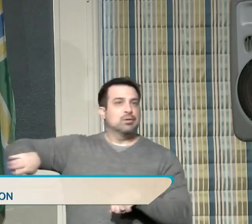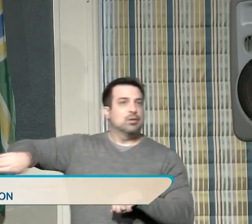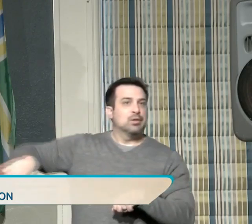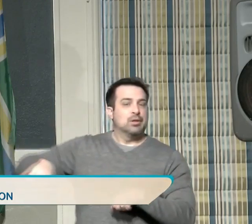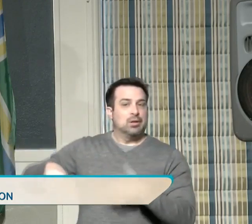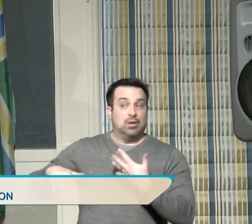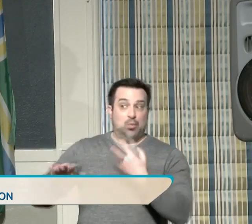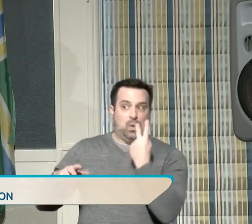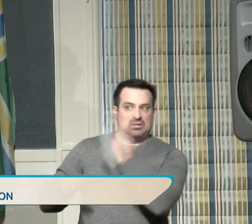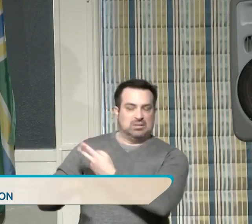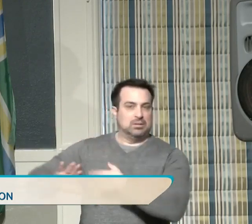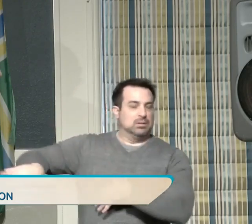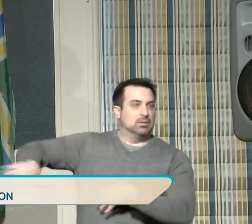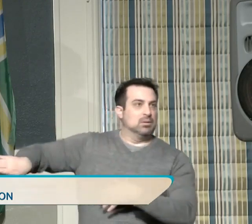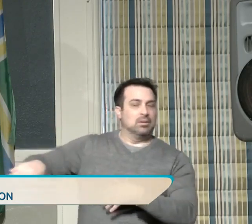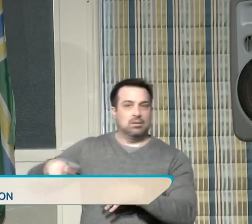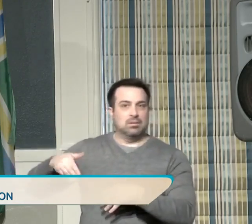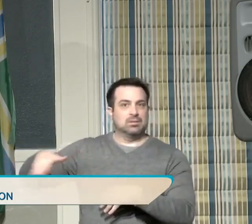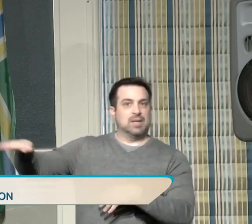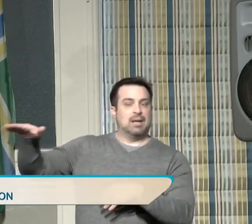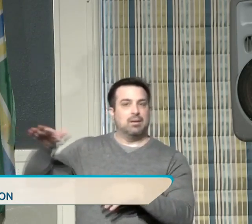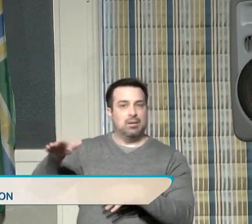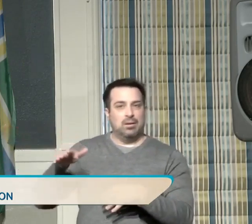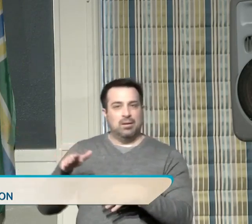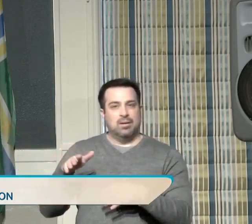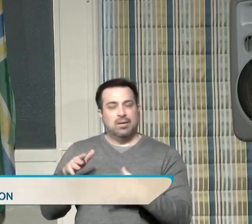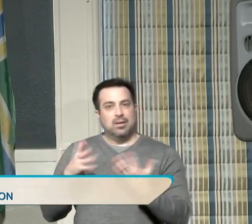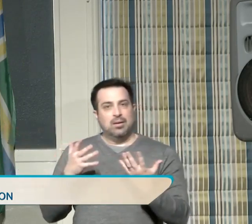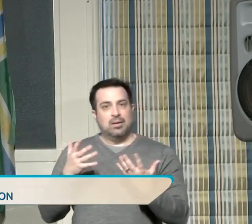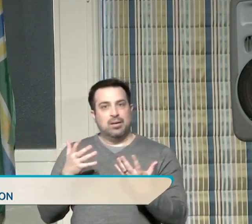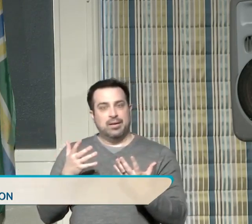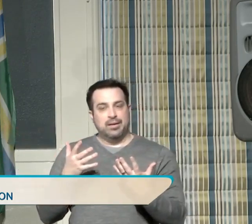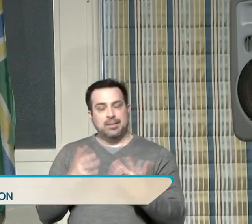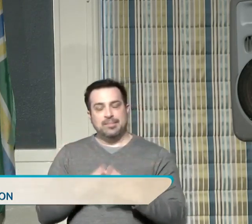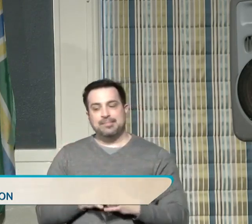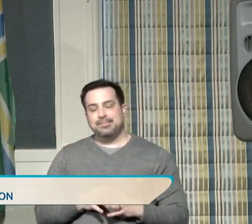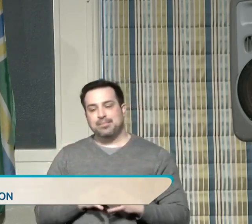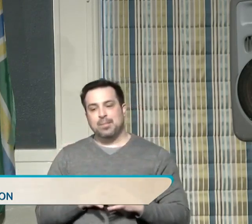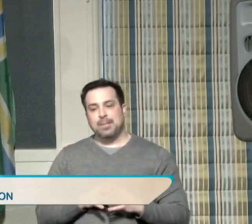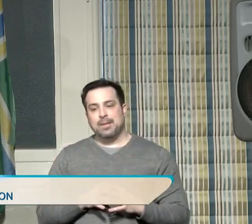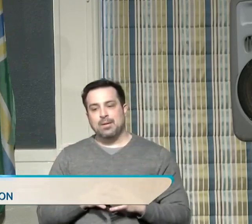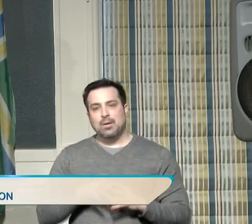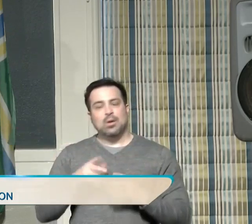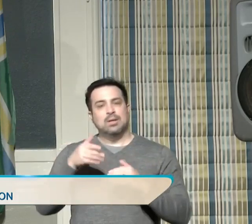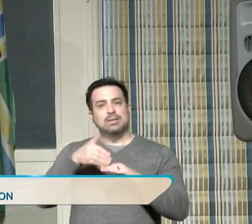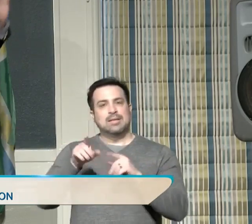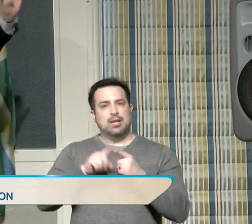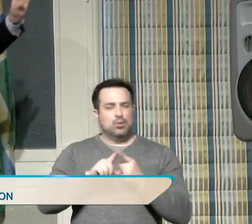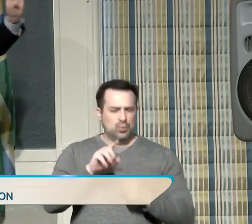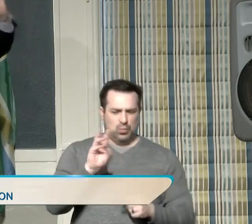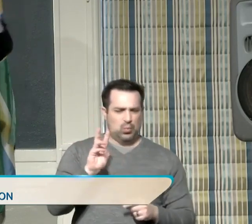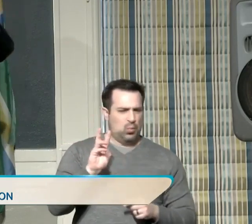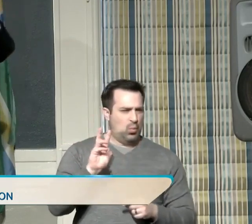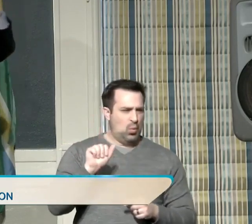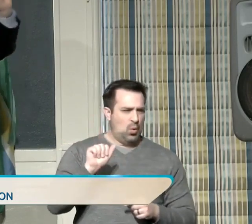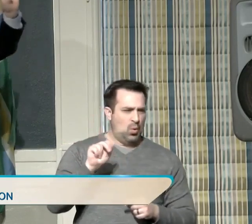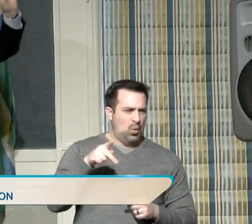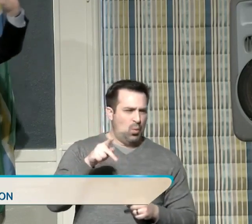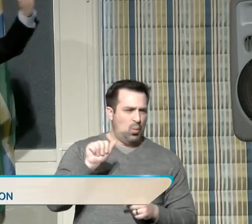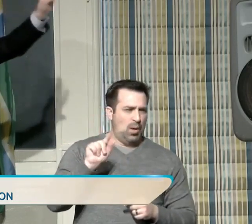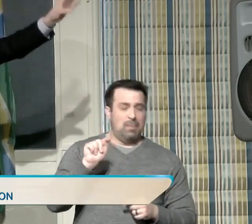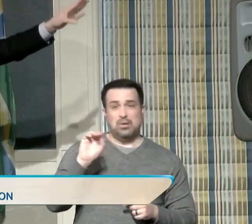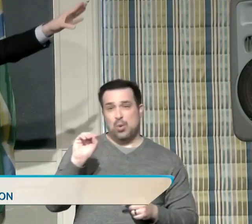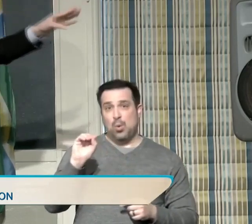mind. Take people, send them to, not to be too provocative here, Wapato. Find an old